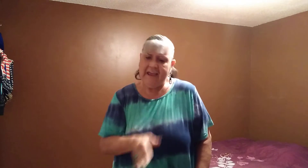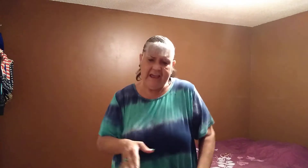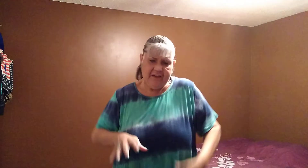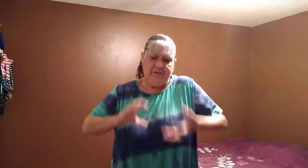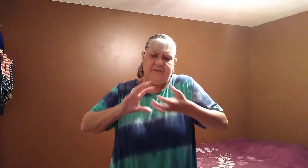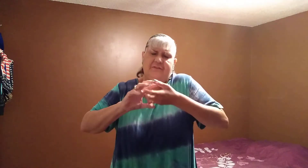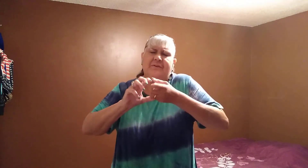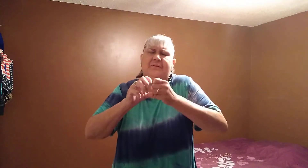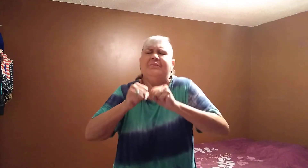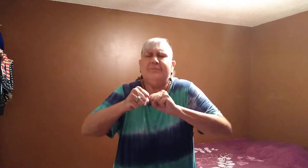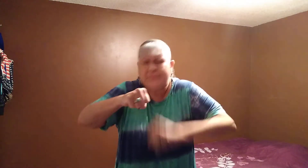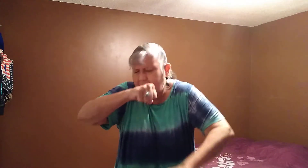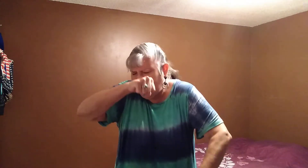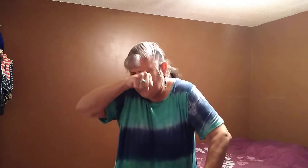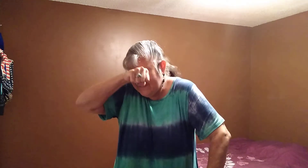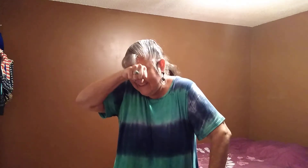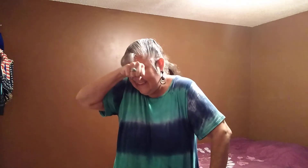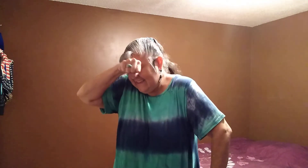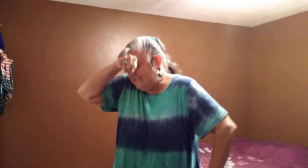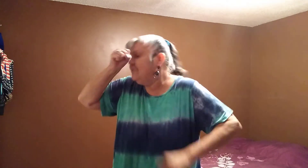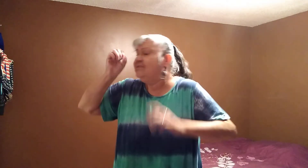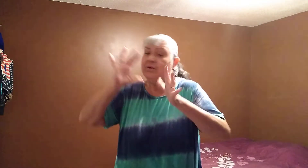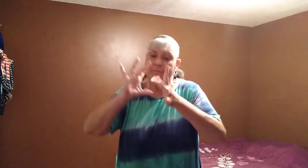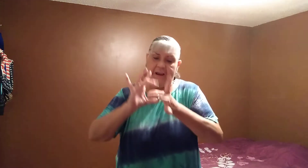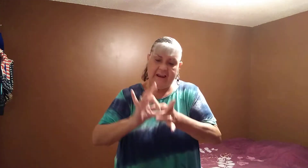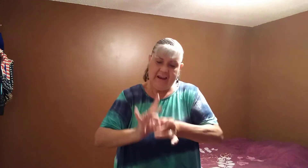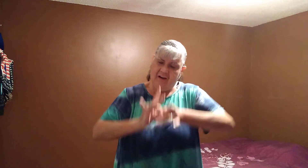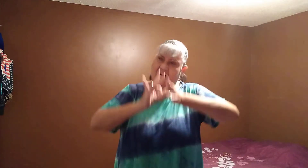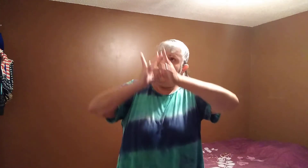never too broken to belong. belong.